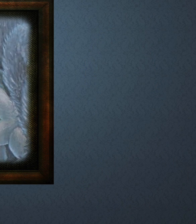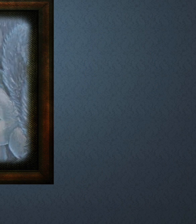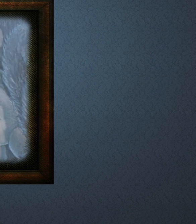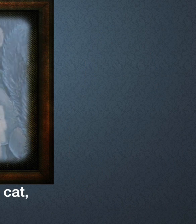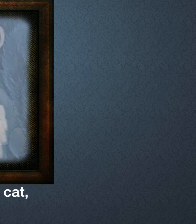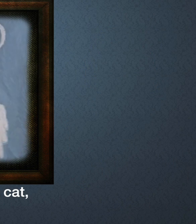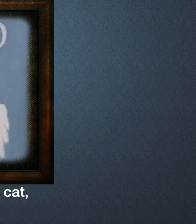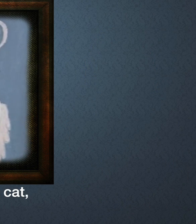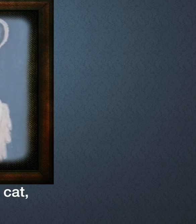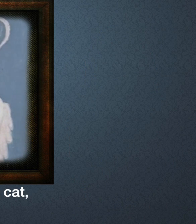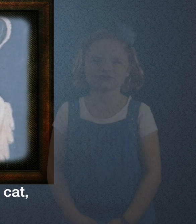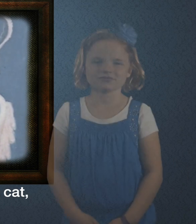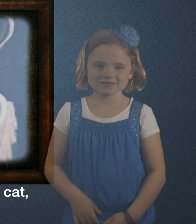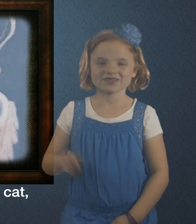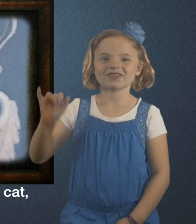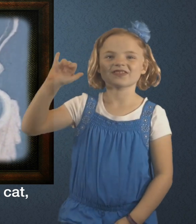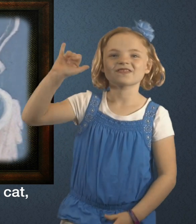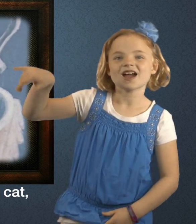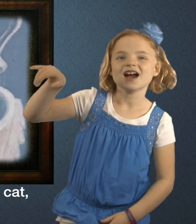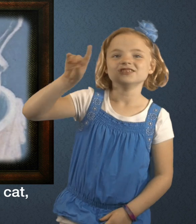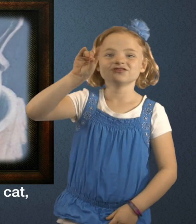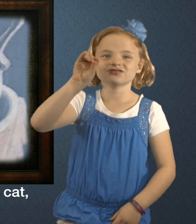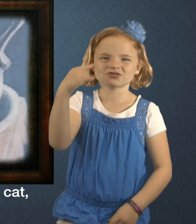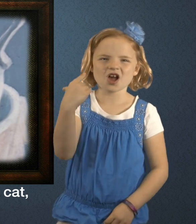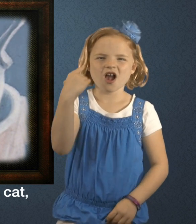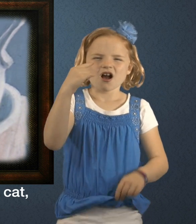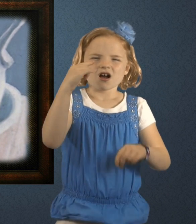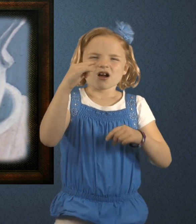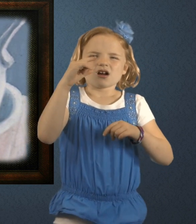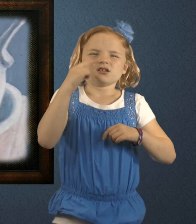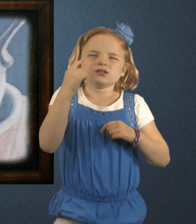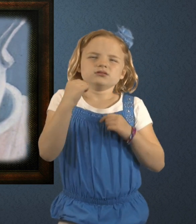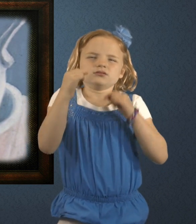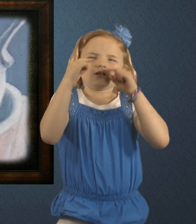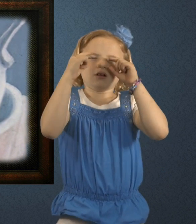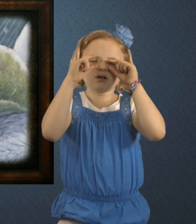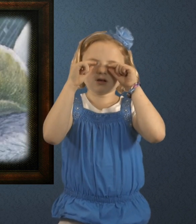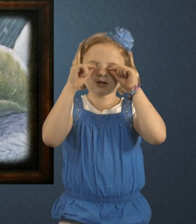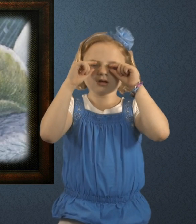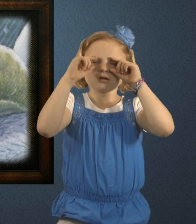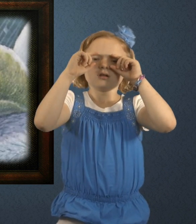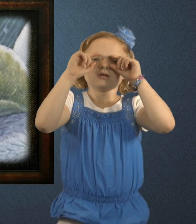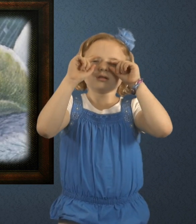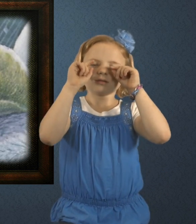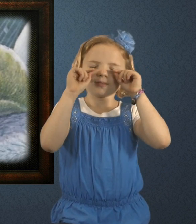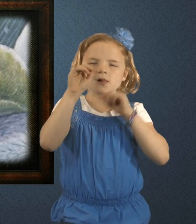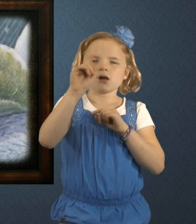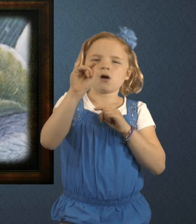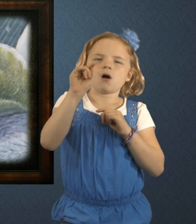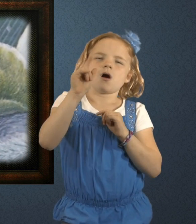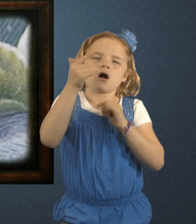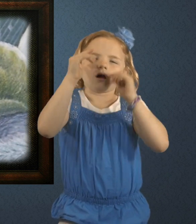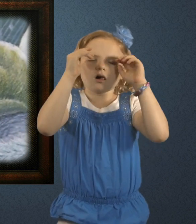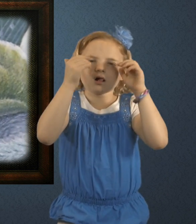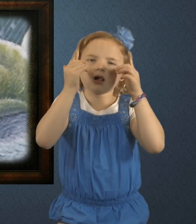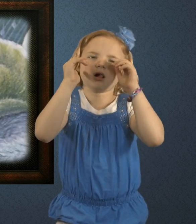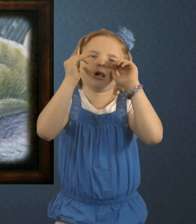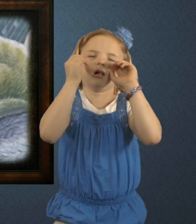And on that dog, there is a cat, a snoozing cat.